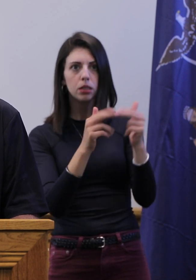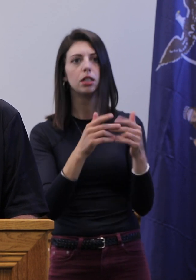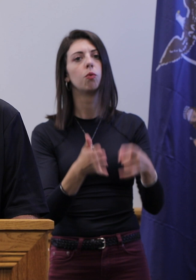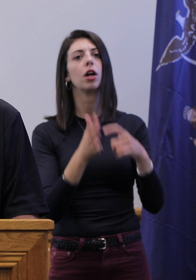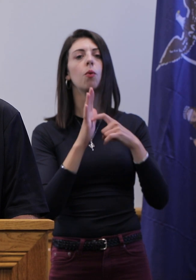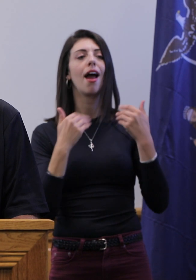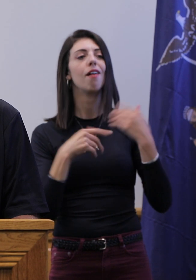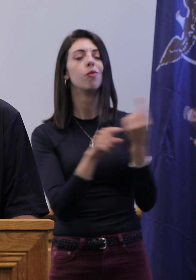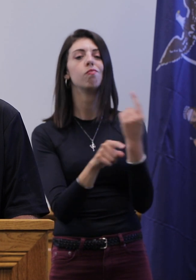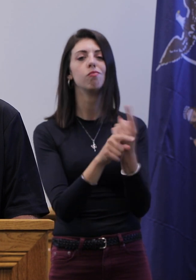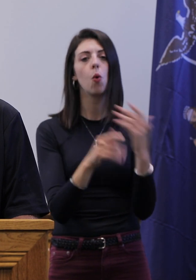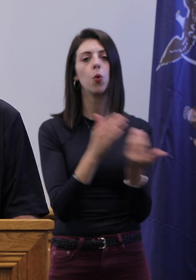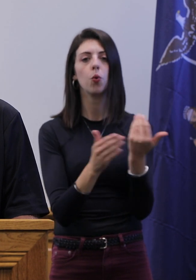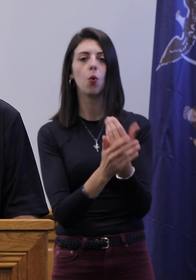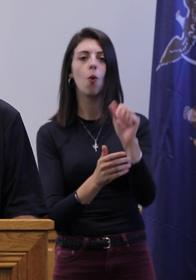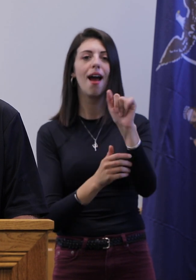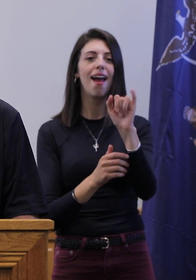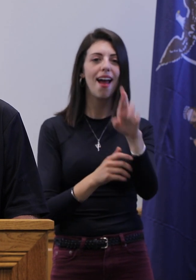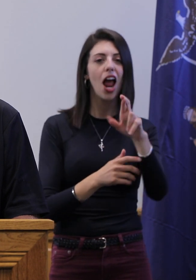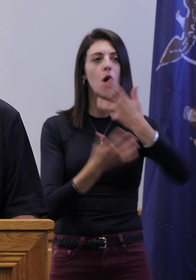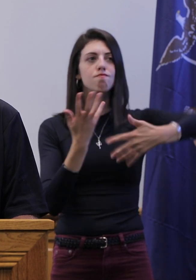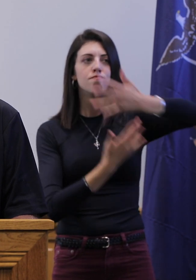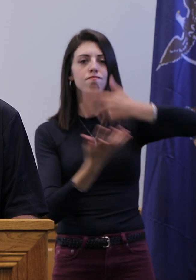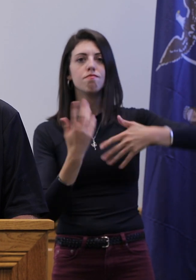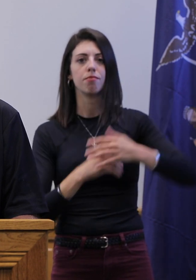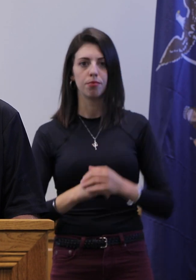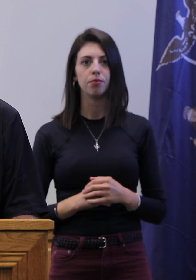The state guidelines for these and other activities are posted at